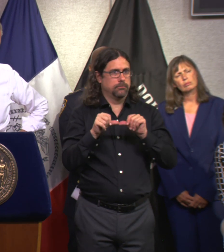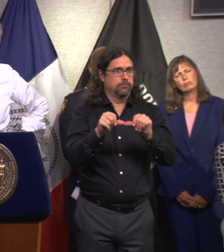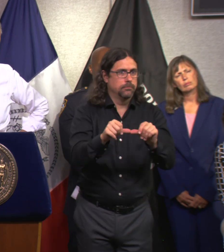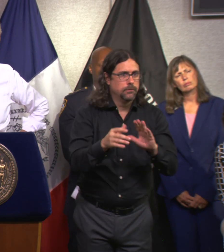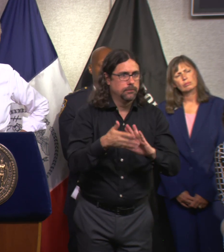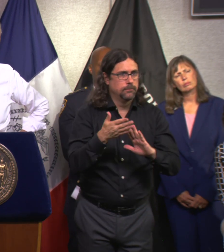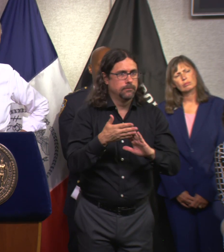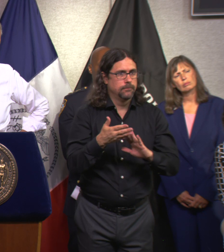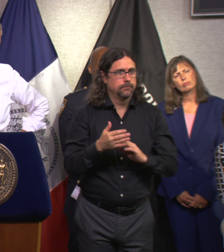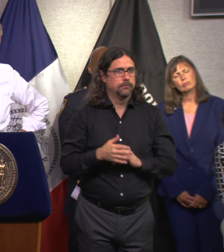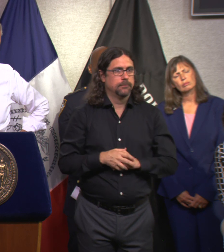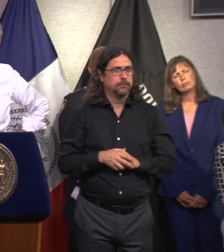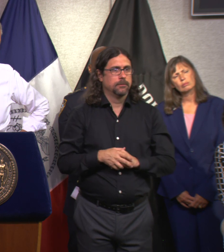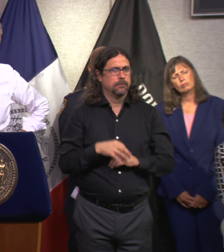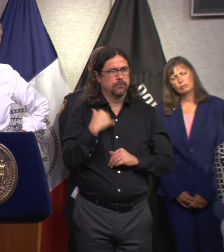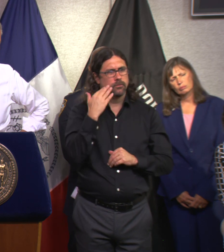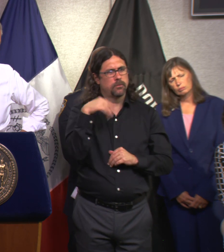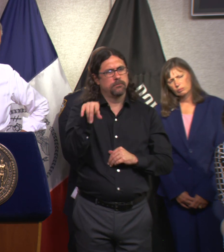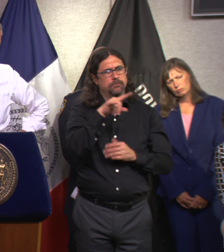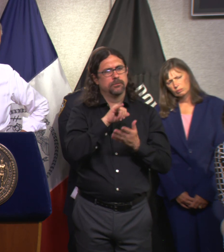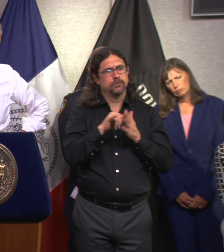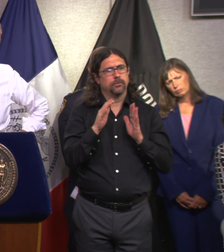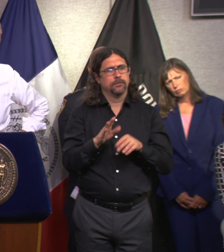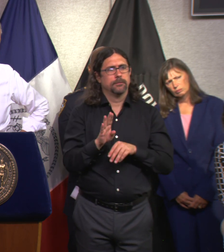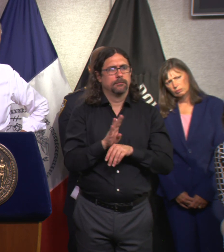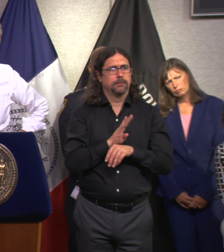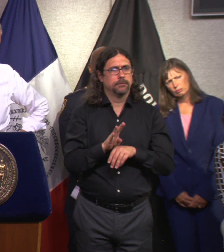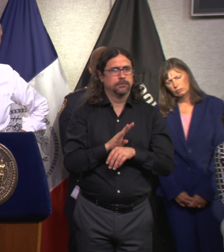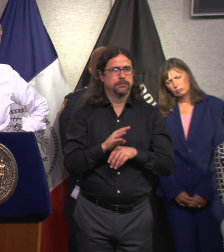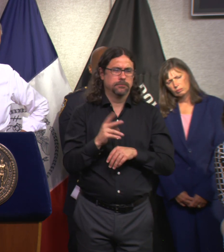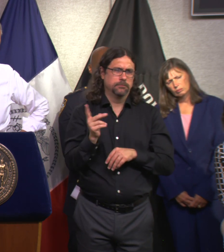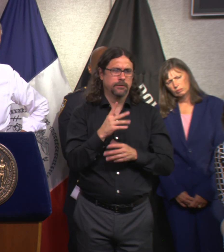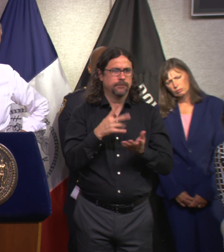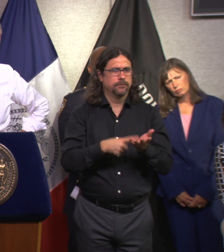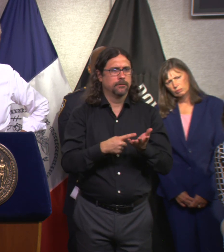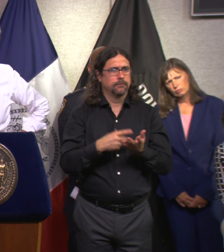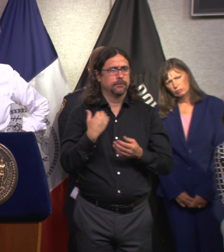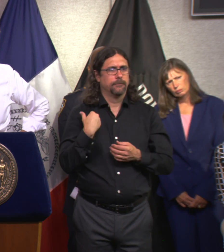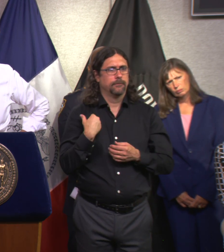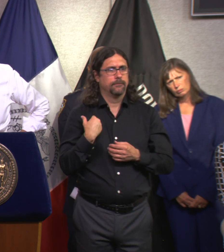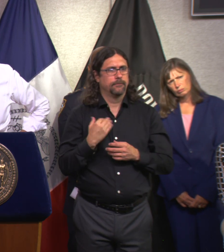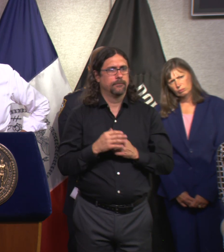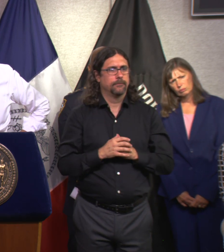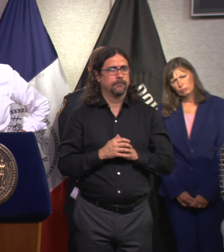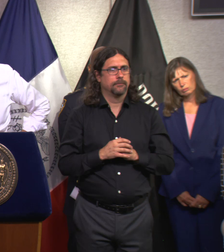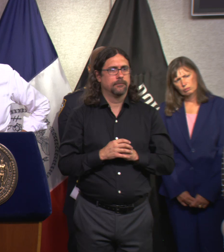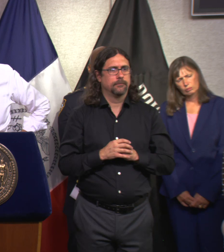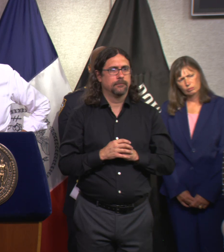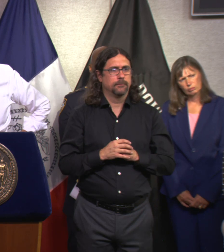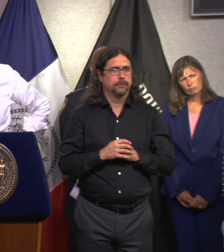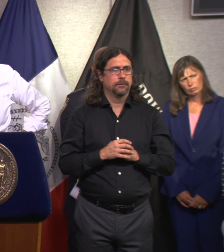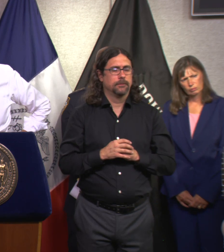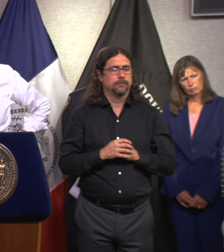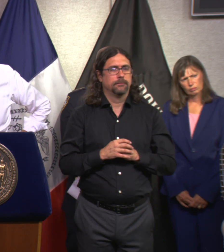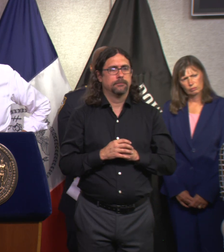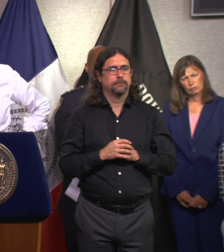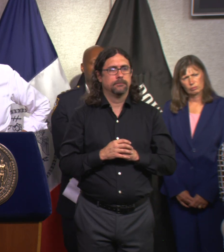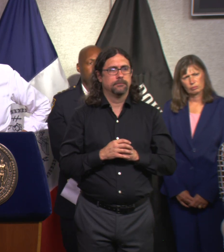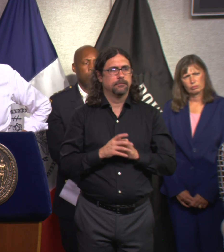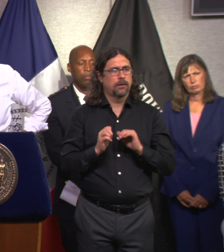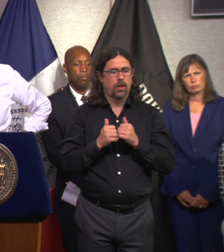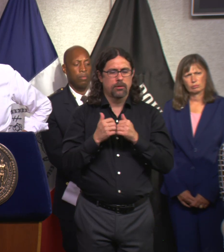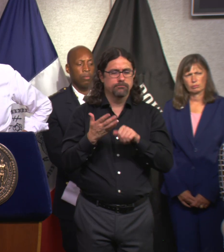to it before, but how are you going to grow that pool, and what are you going to do to make sure that you're raising